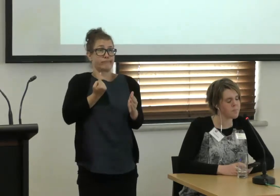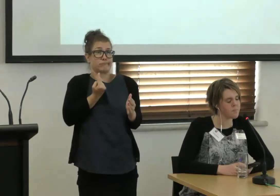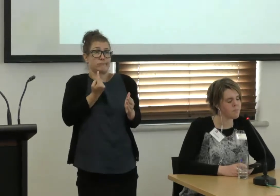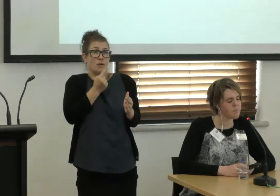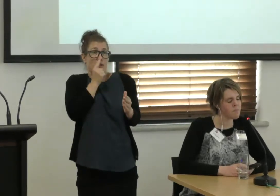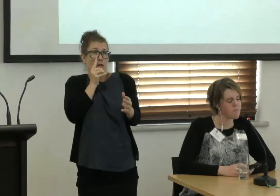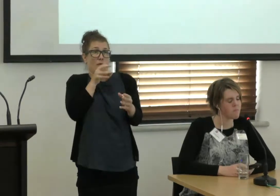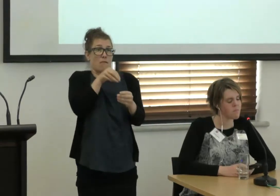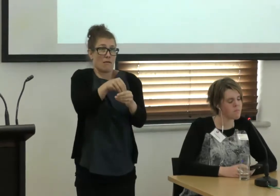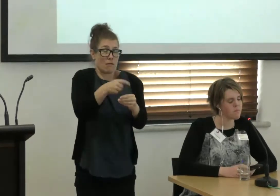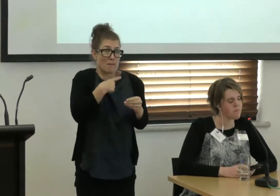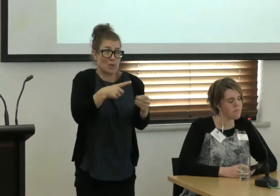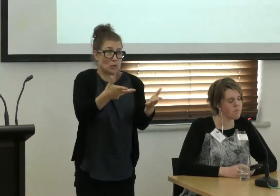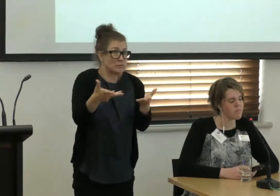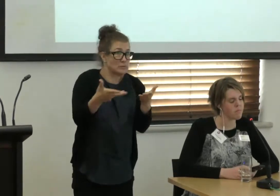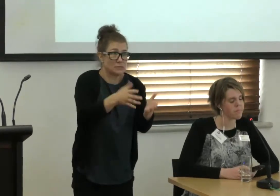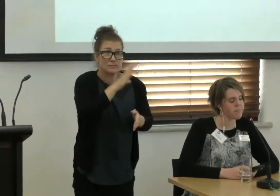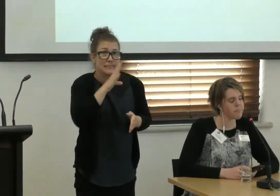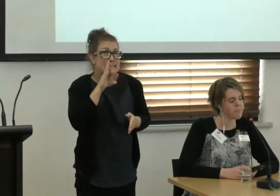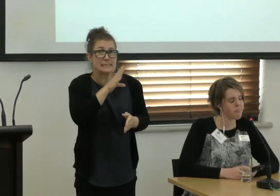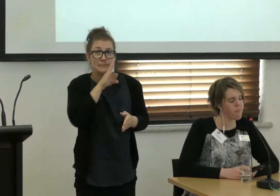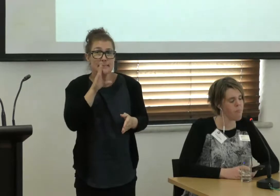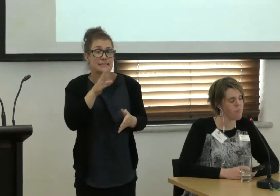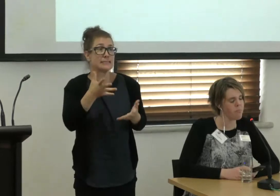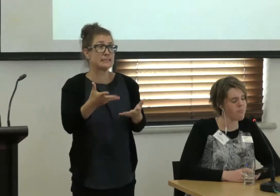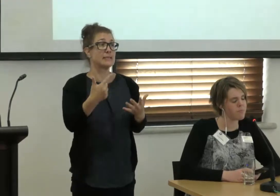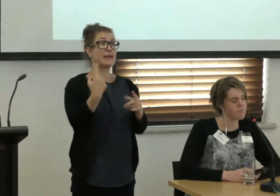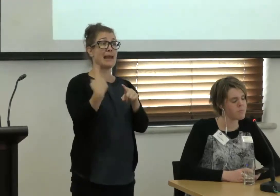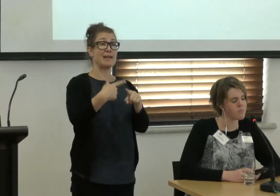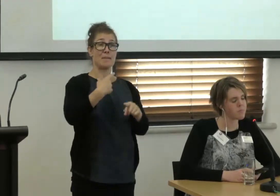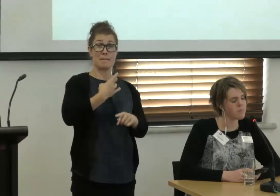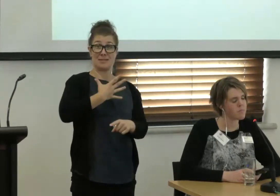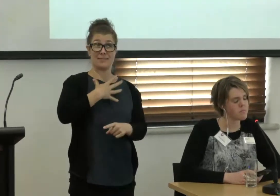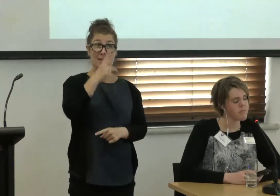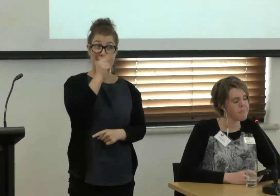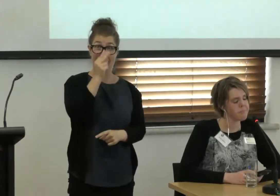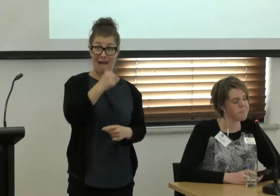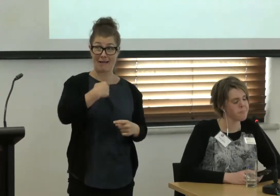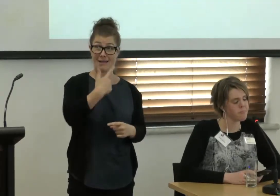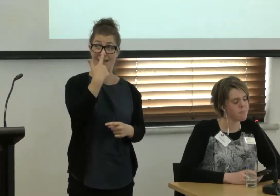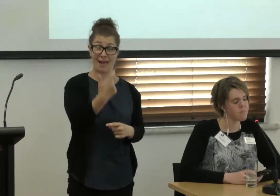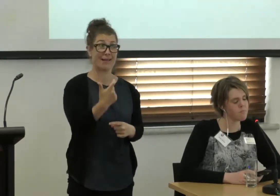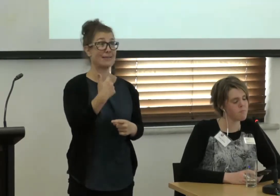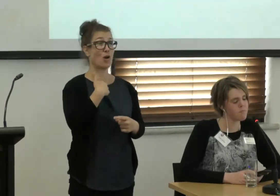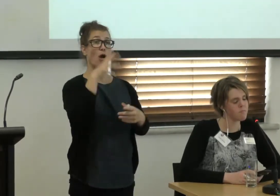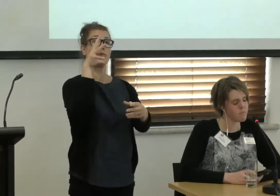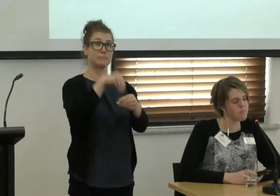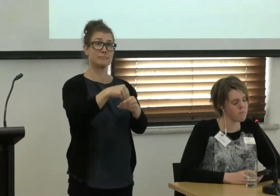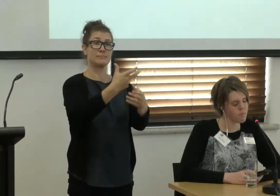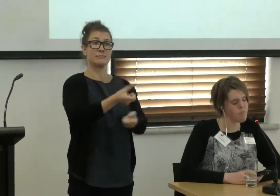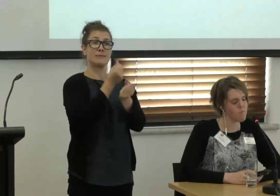And for myself, I'm young, so I'm lucky I did fall into the